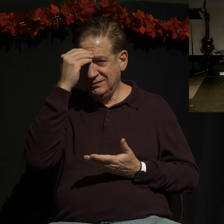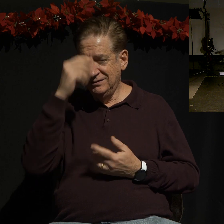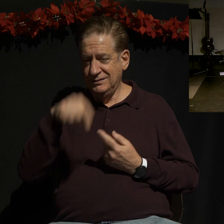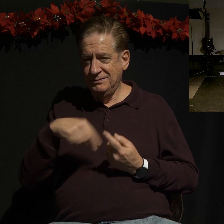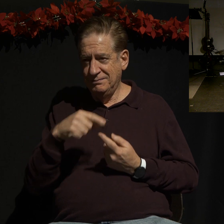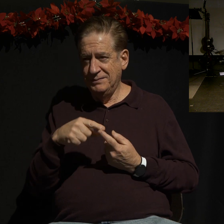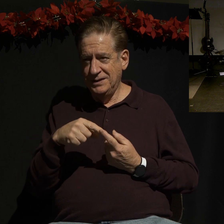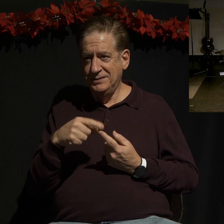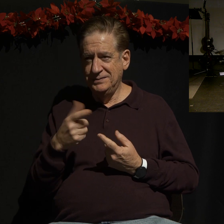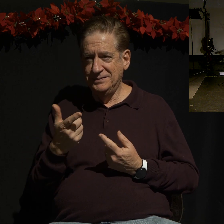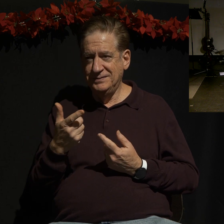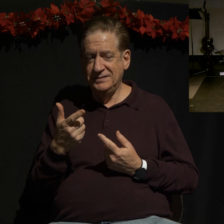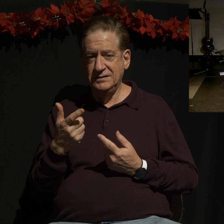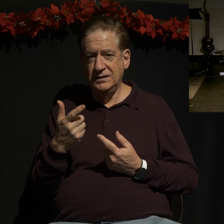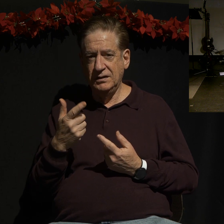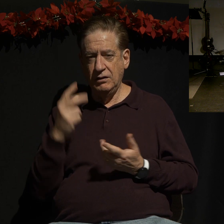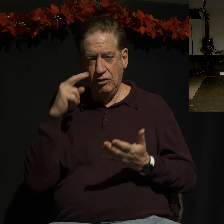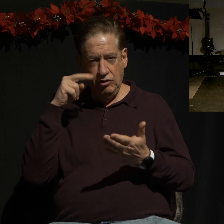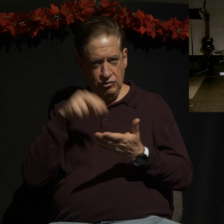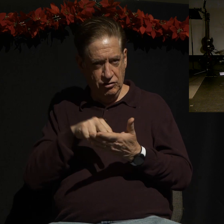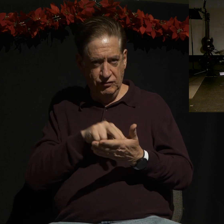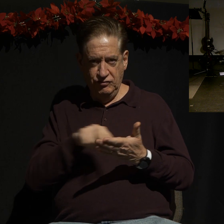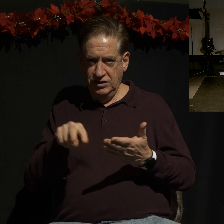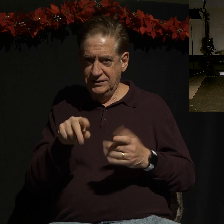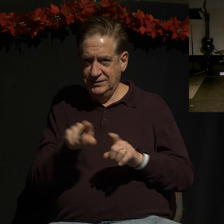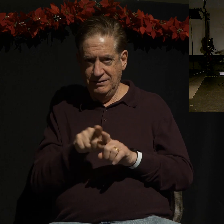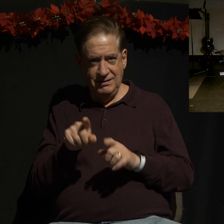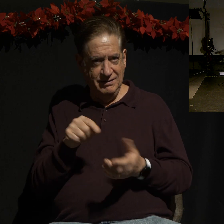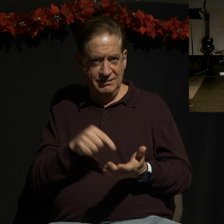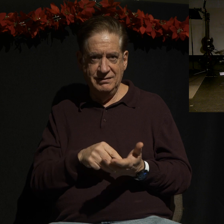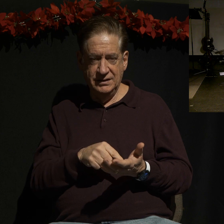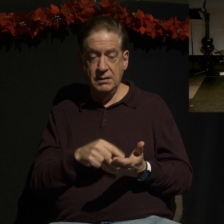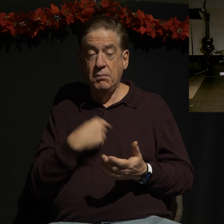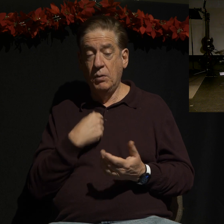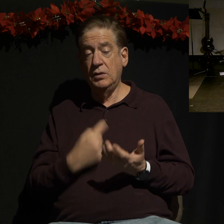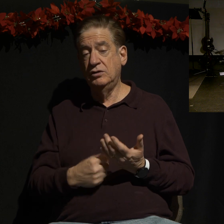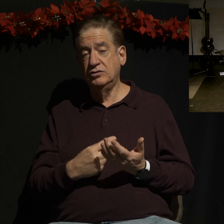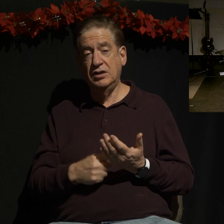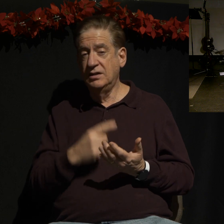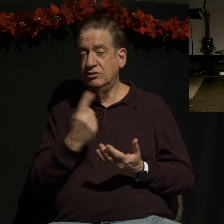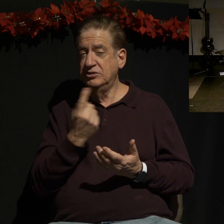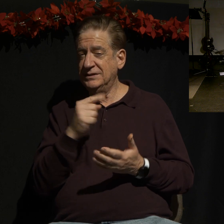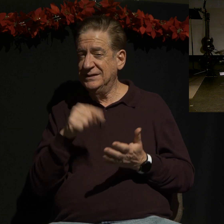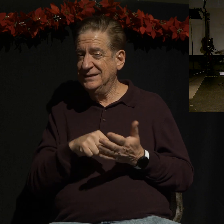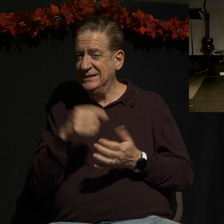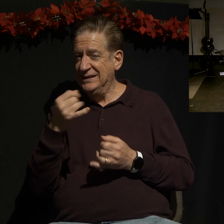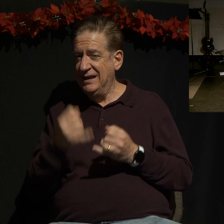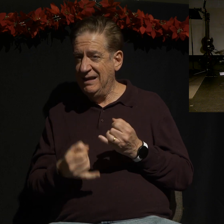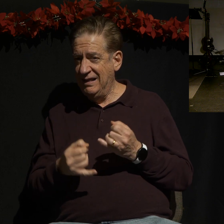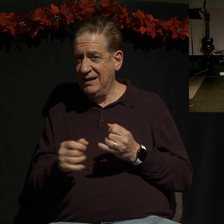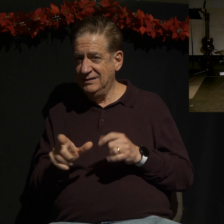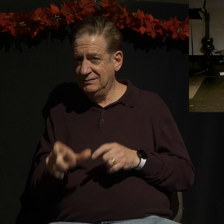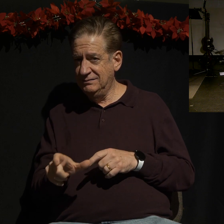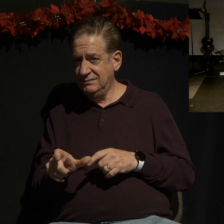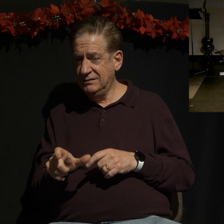about looking at verses like this. So I want to talk about just this last little bit, our spiritual